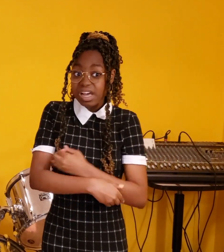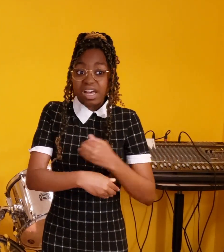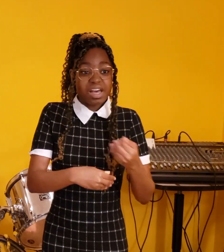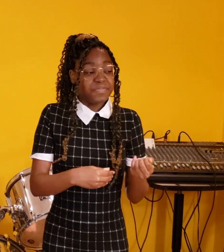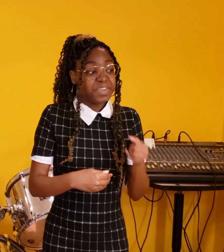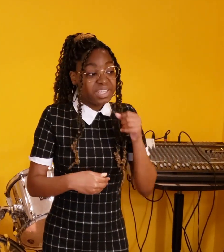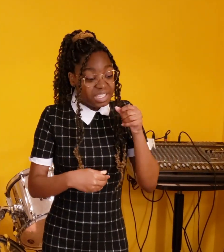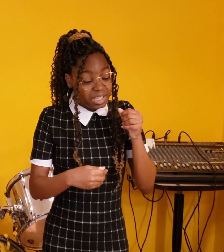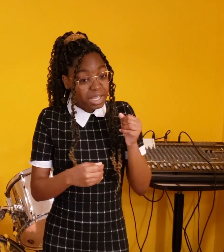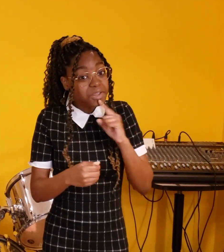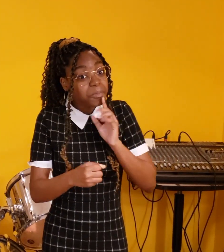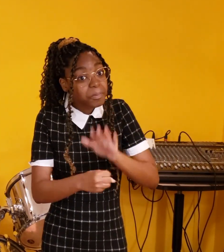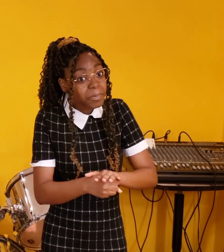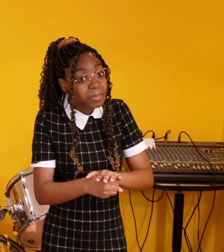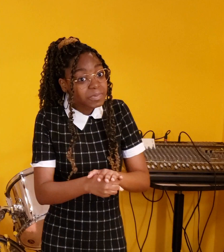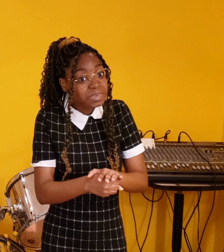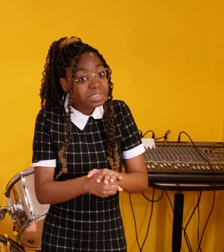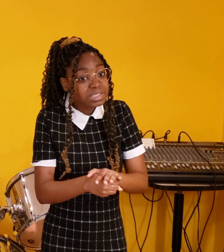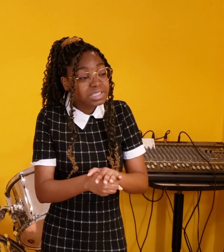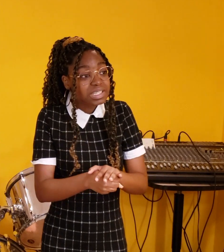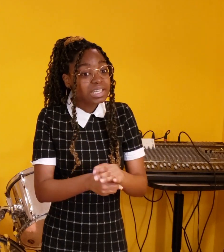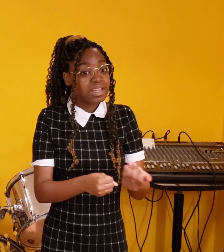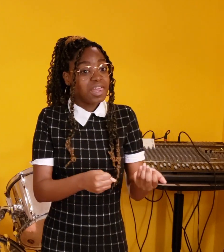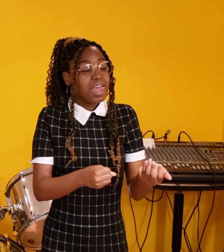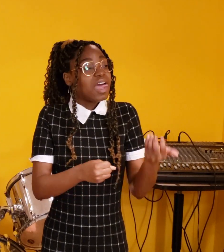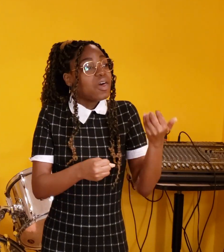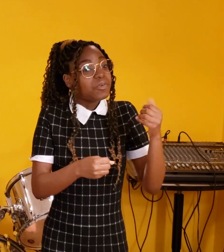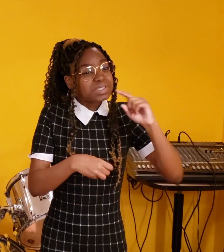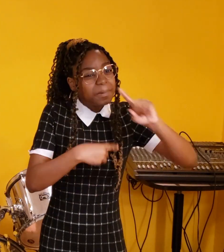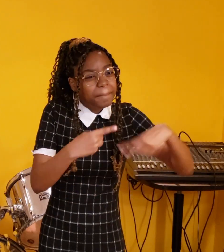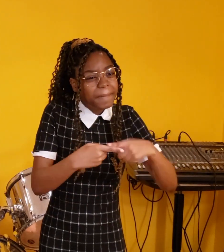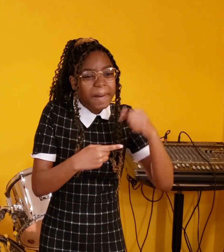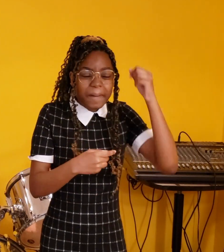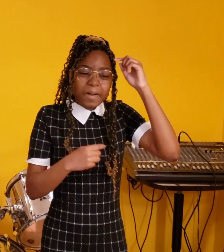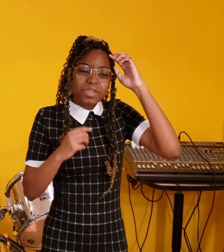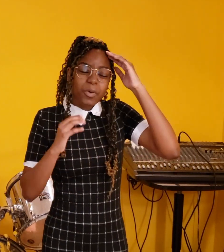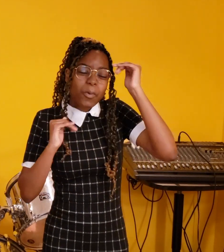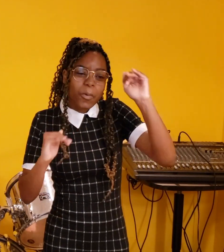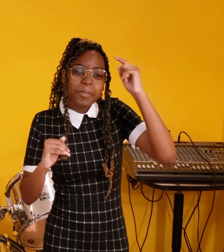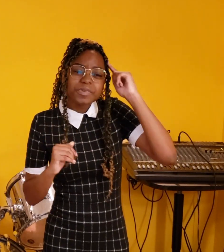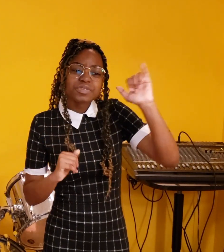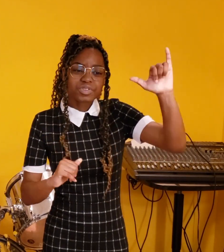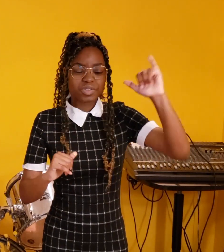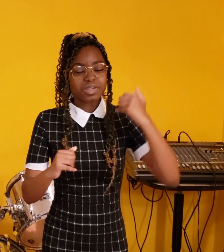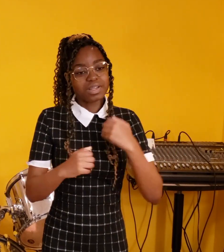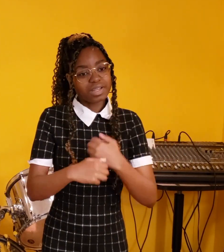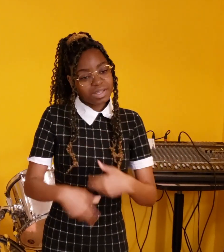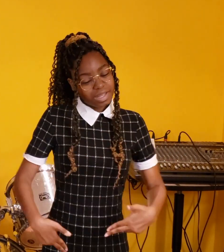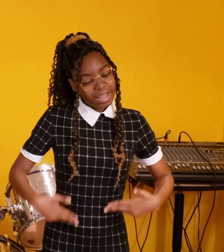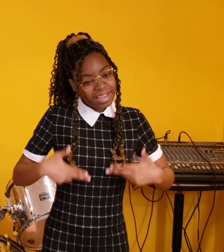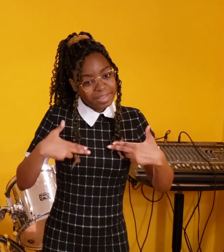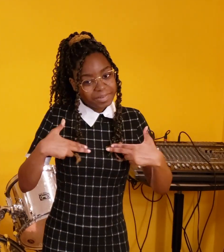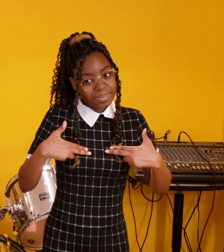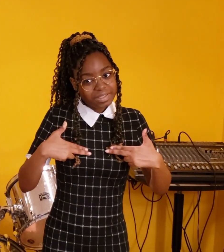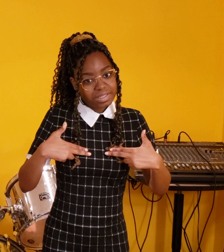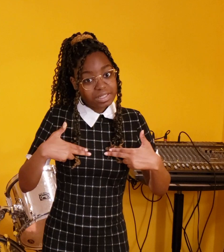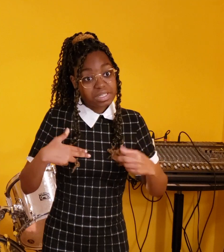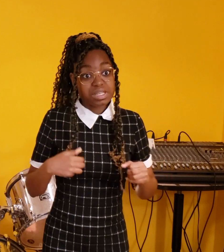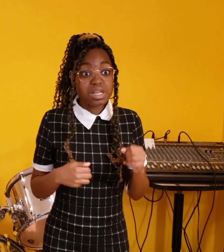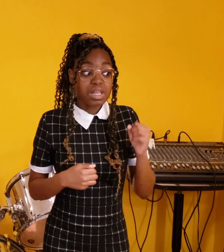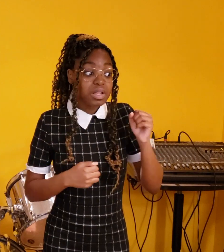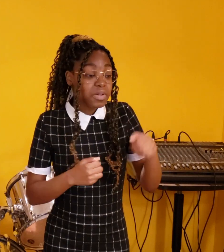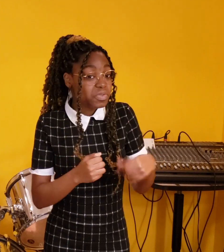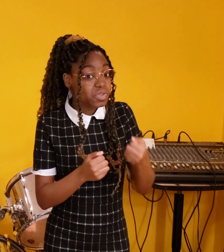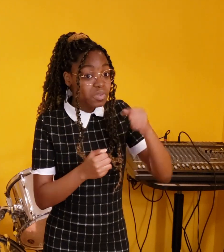eternal life. Let me say it again. God the Father made a promise to God the Son, and this promise or this